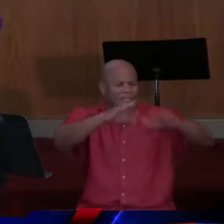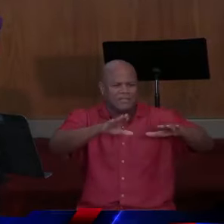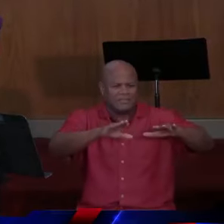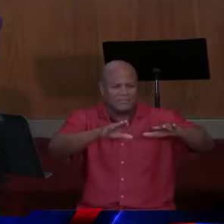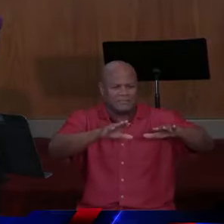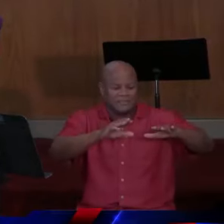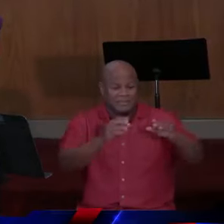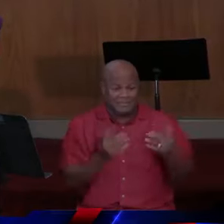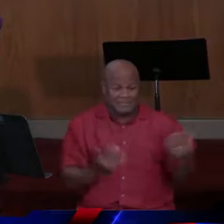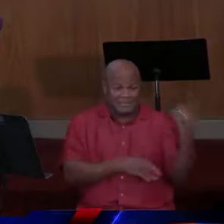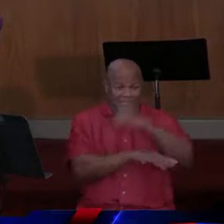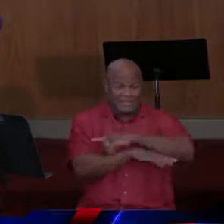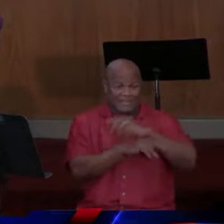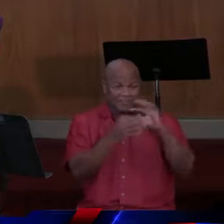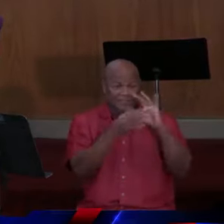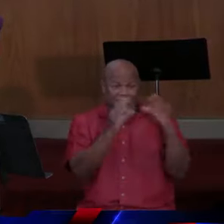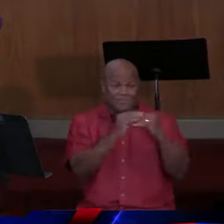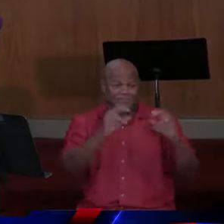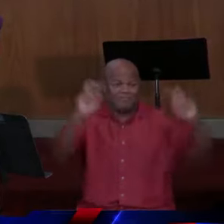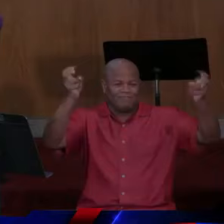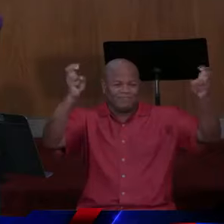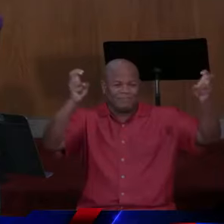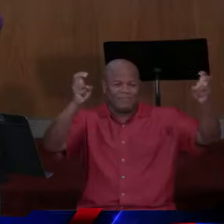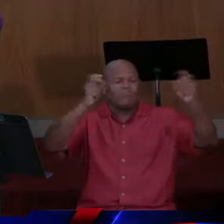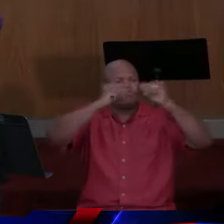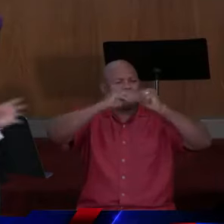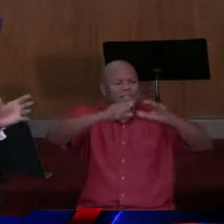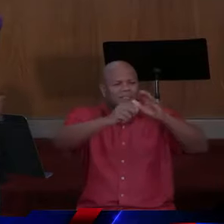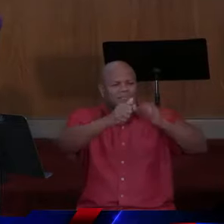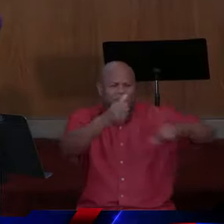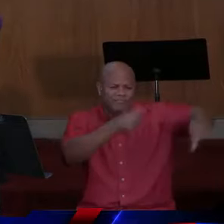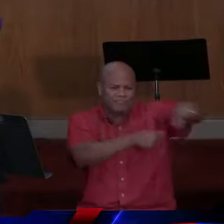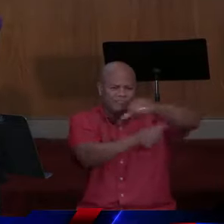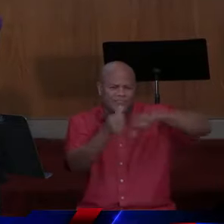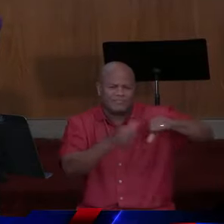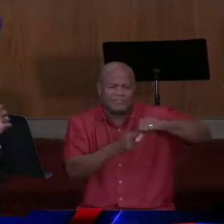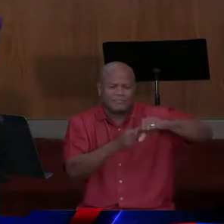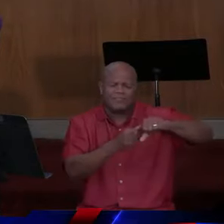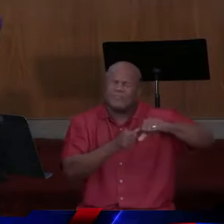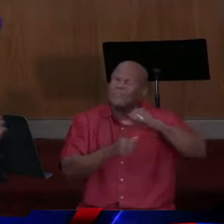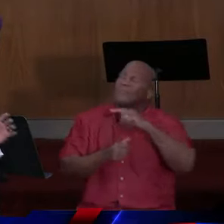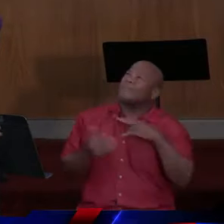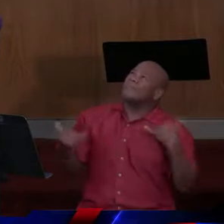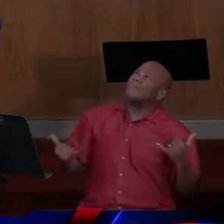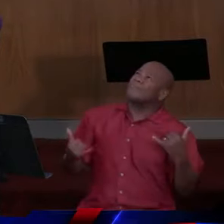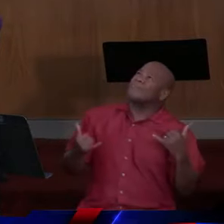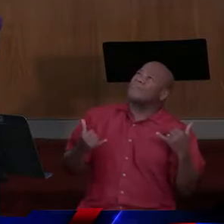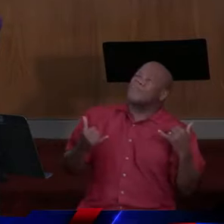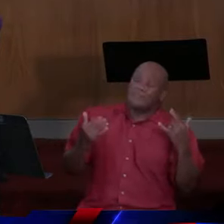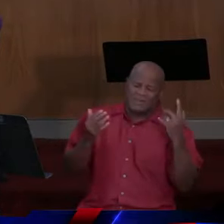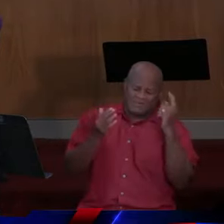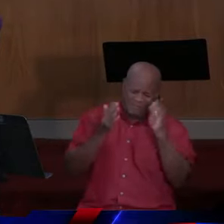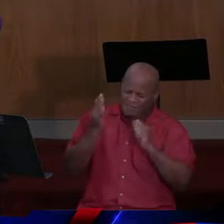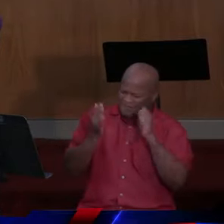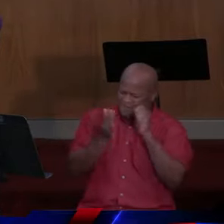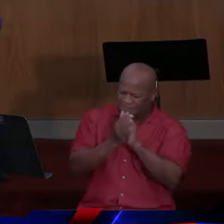fellowship. Amen. Father God, in the name of Jesus, even in this social distance celebration of who you are,